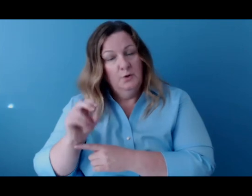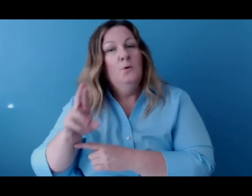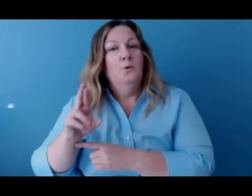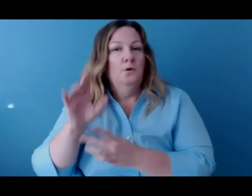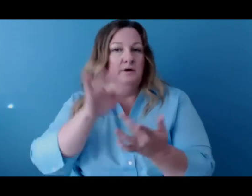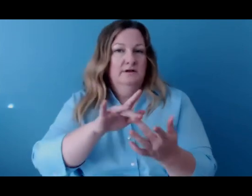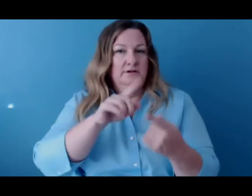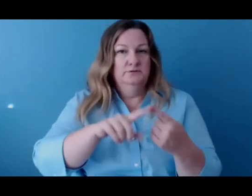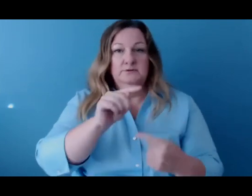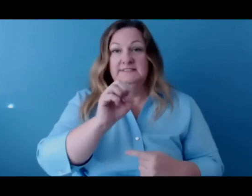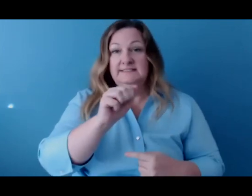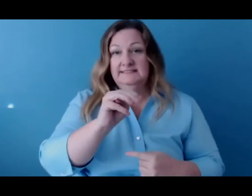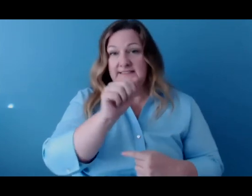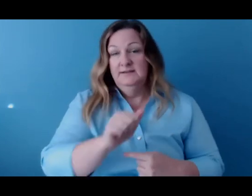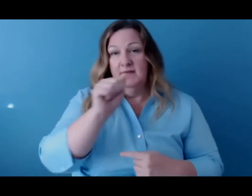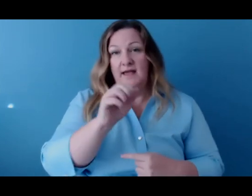at